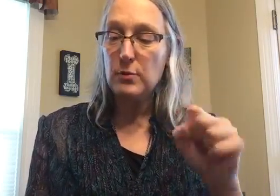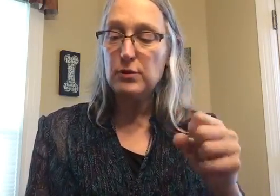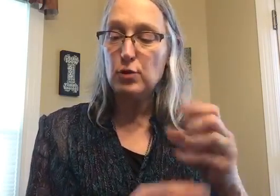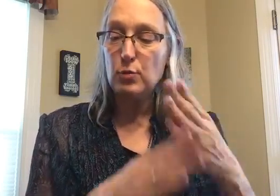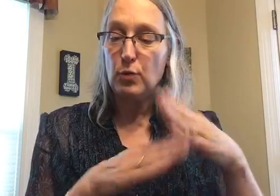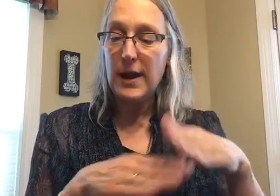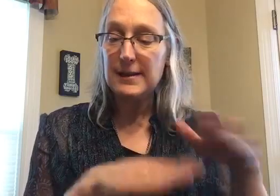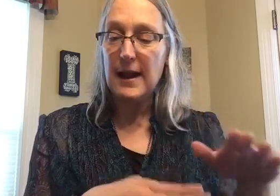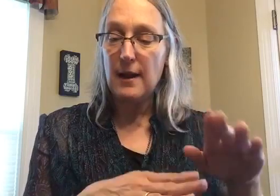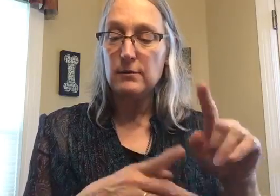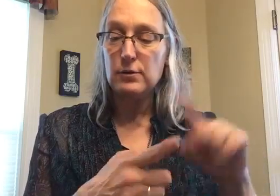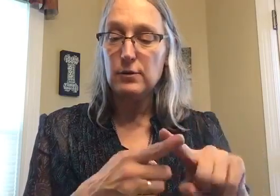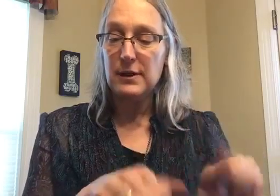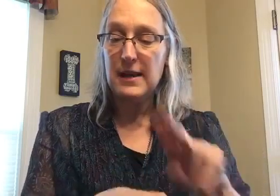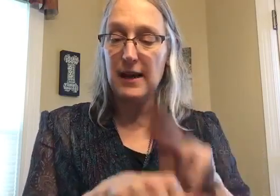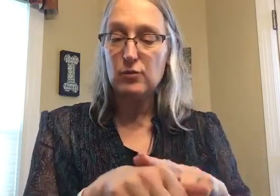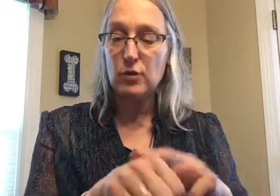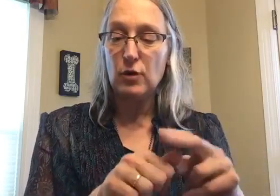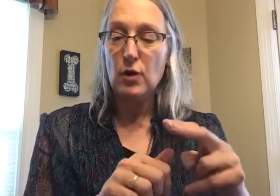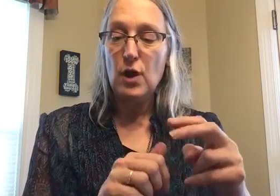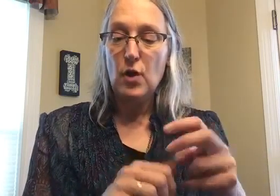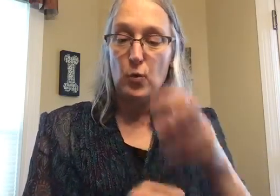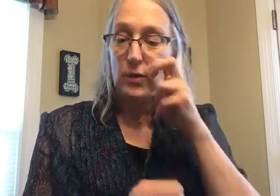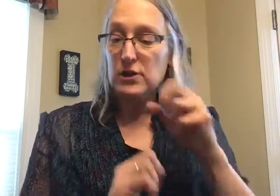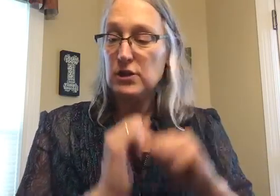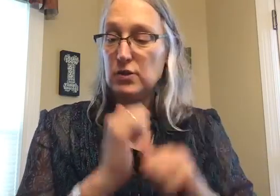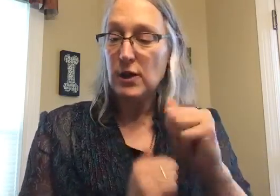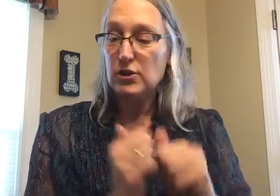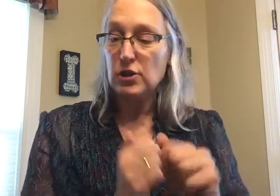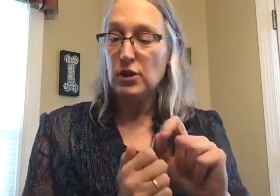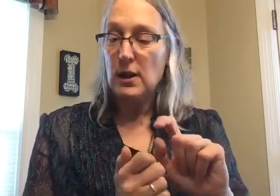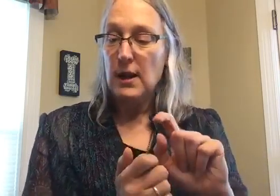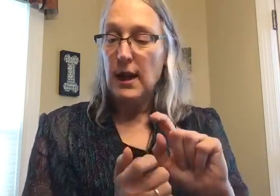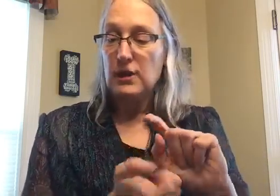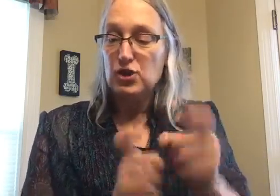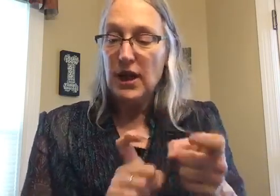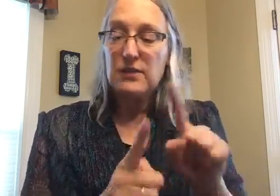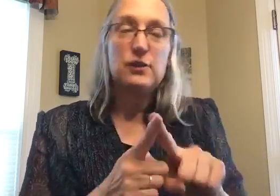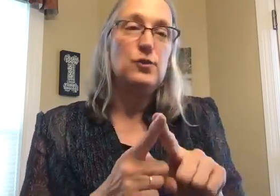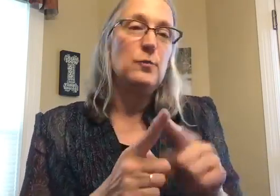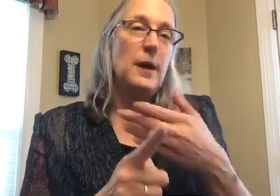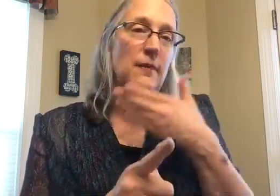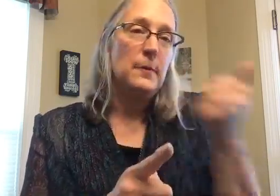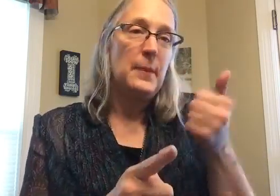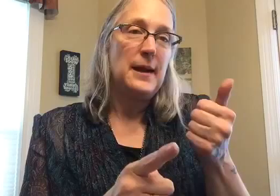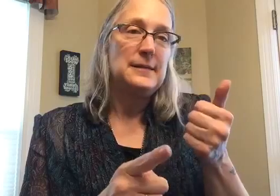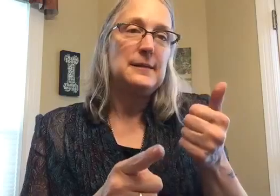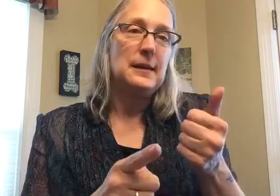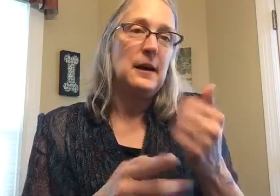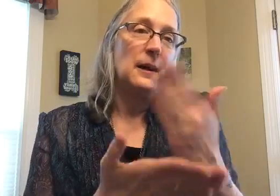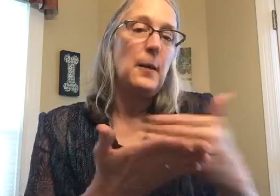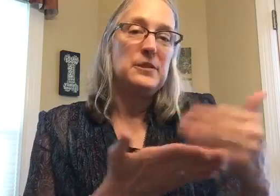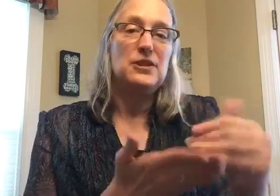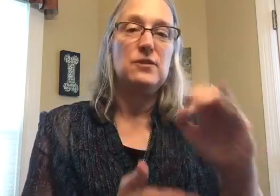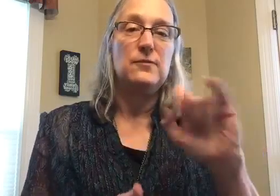to break down to the natural rigid structure and change it to have the best composition for